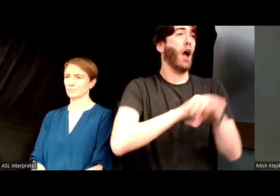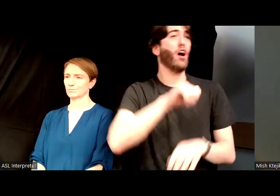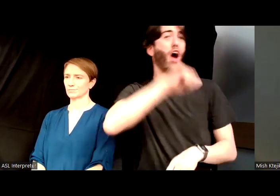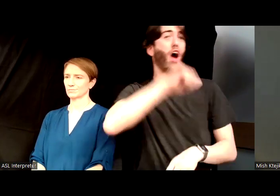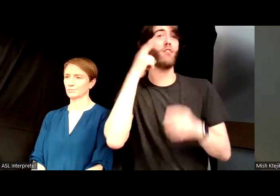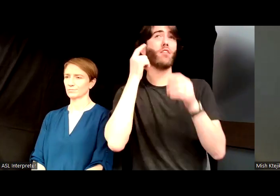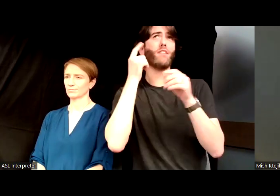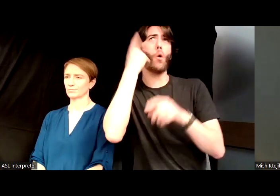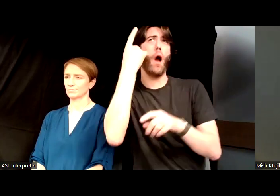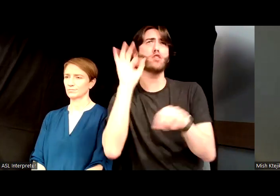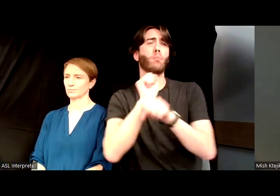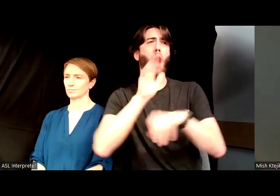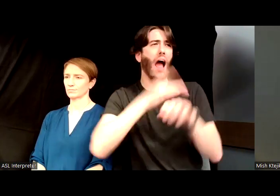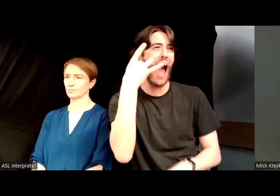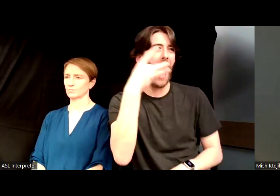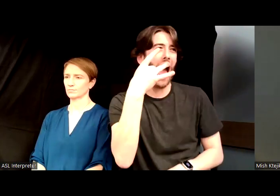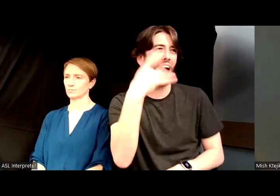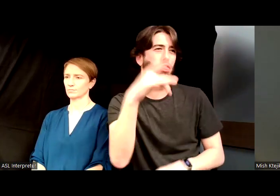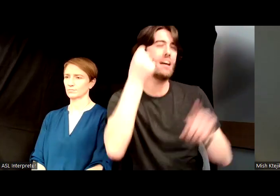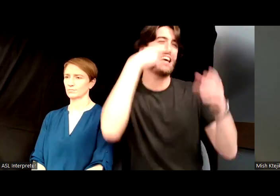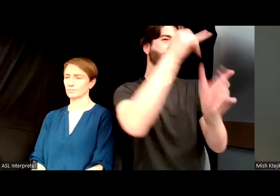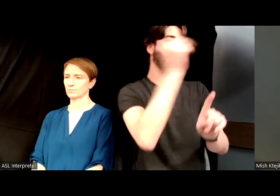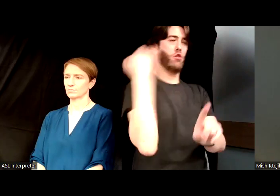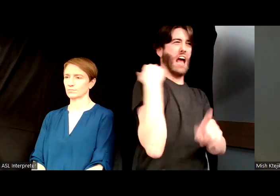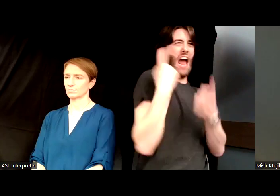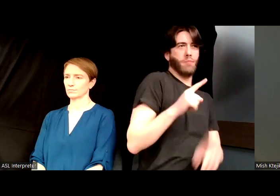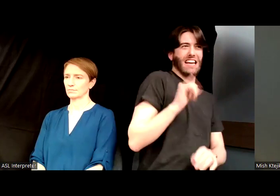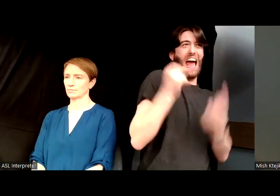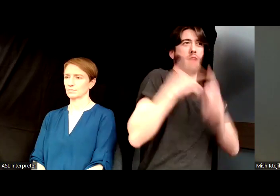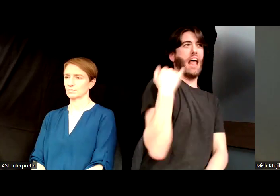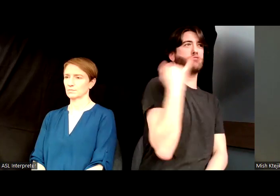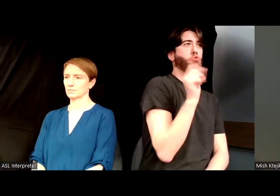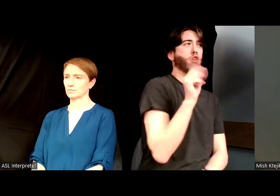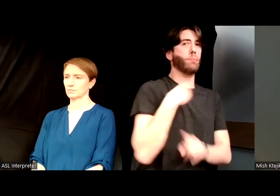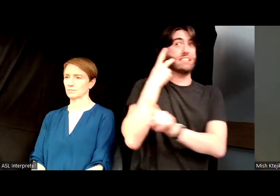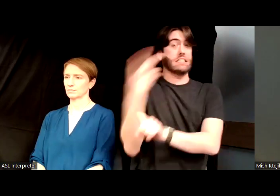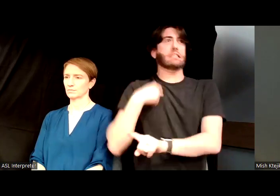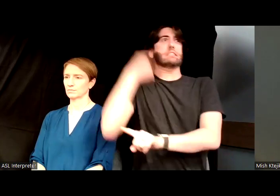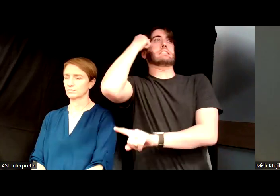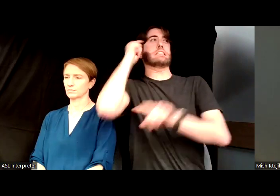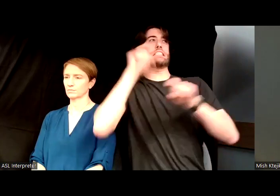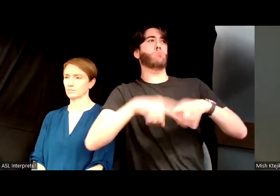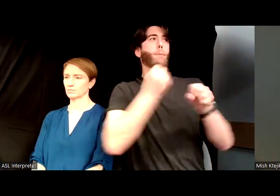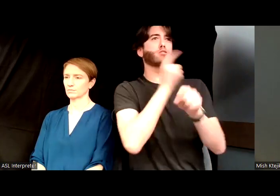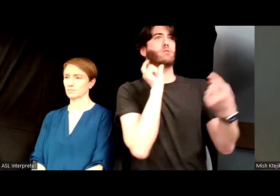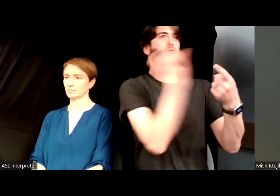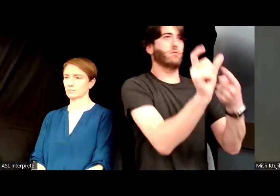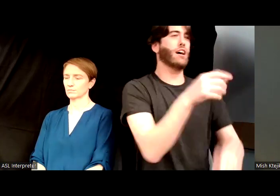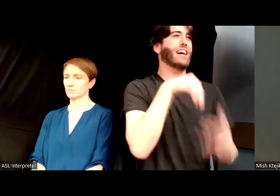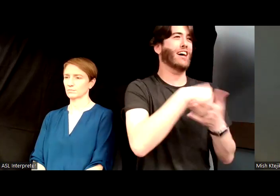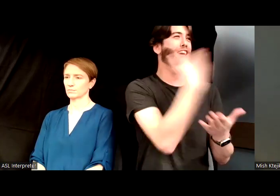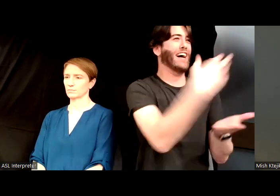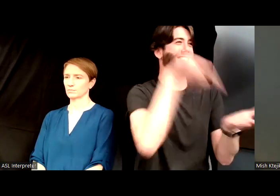January 8th, it was expired, and then it was like on the 8th, they were actually interpreting, so that just happened in January, so